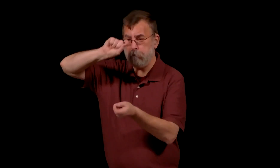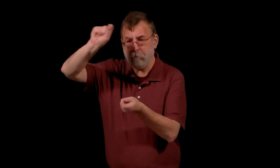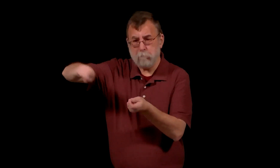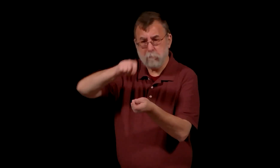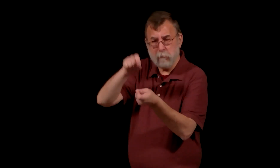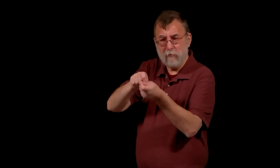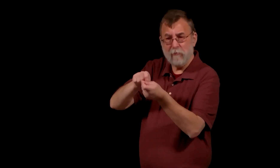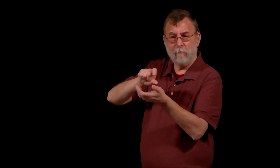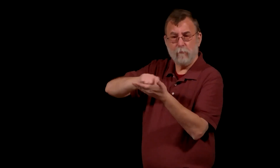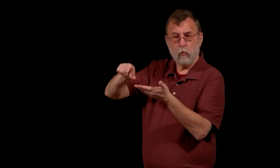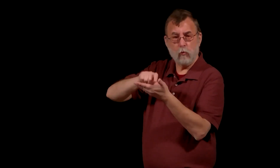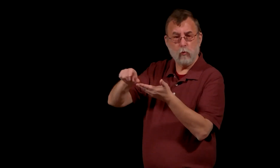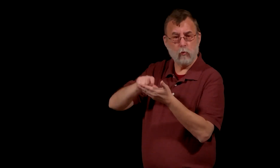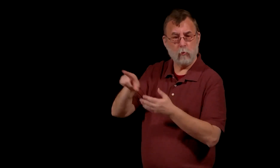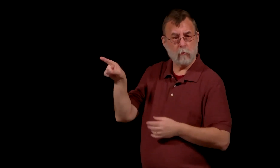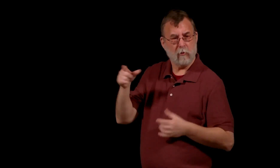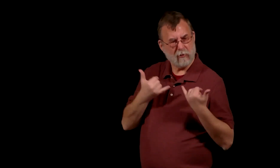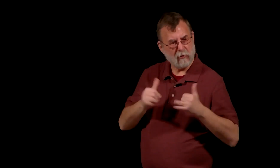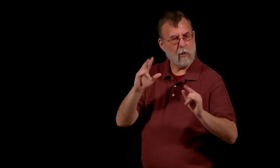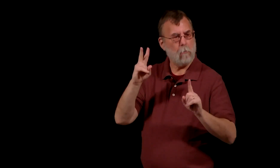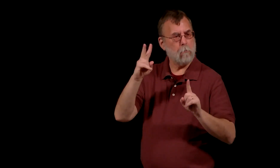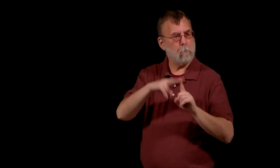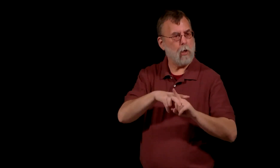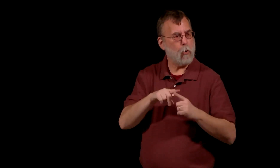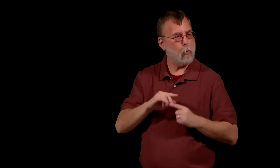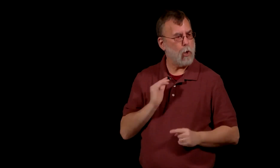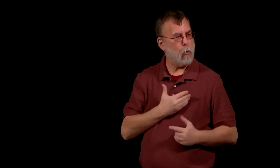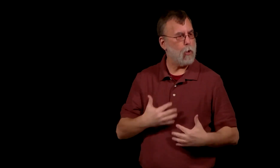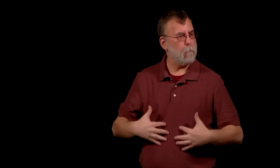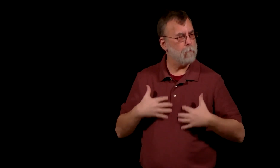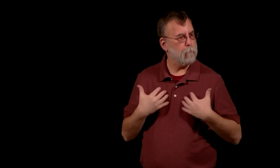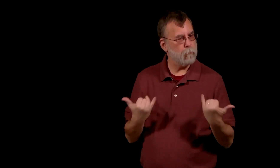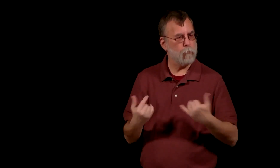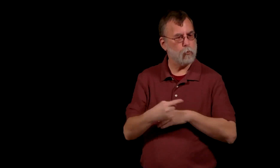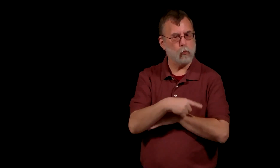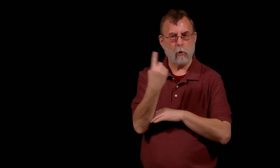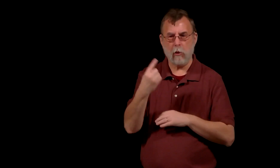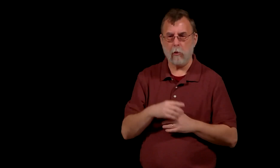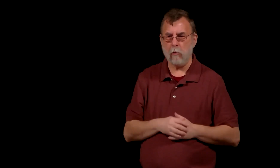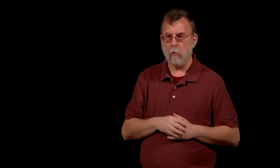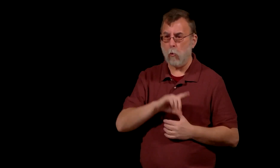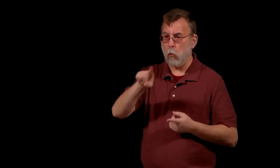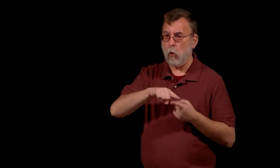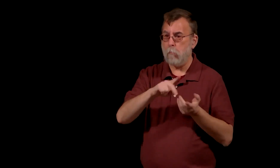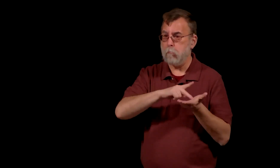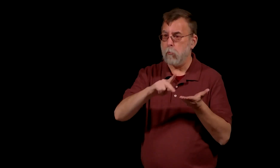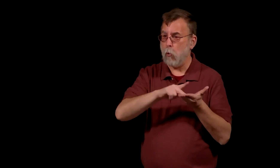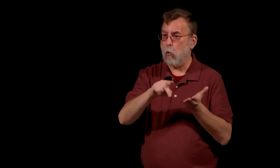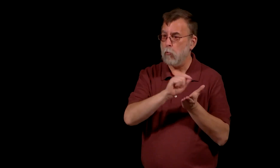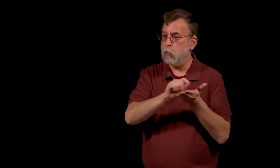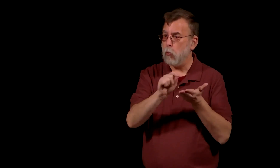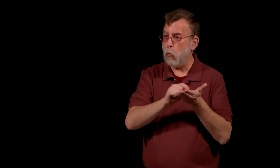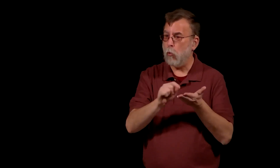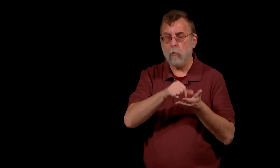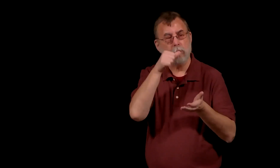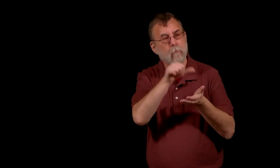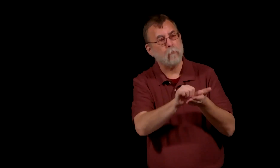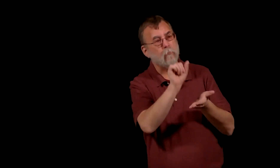So when we read this exact message, this verse, it still applies to our lives today. When Paul wrote this